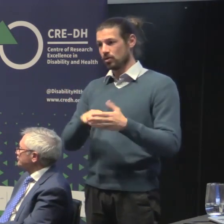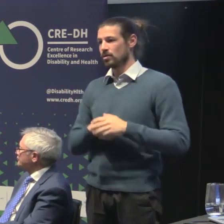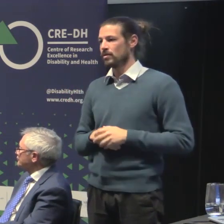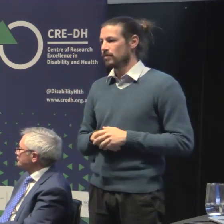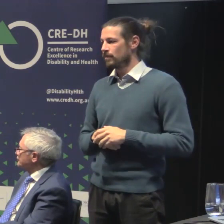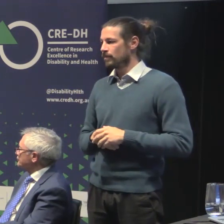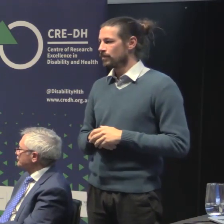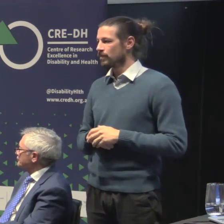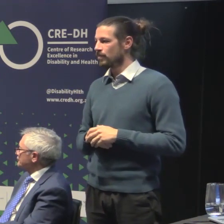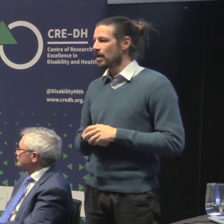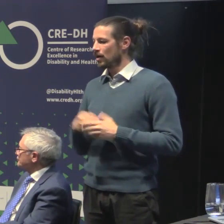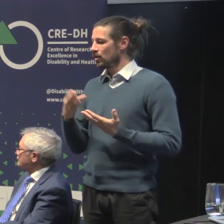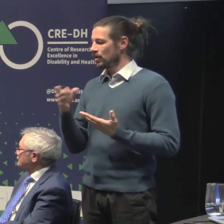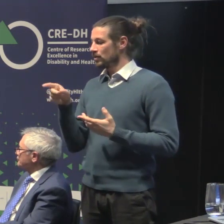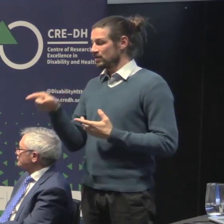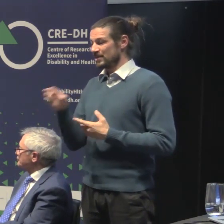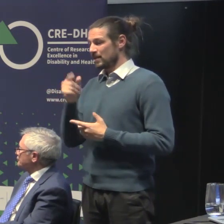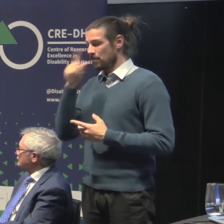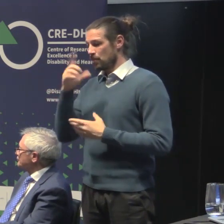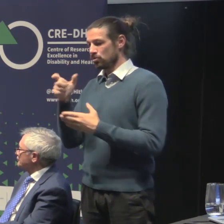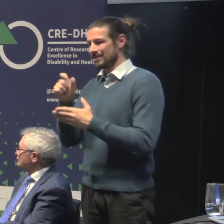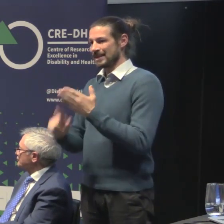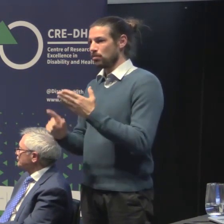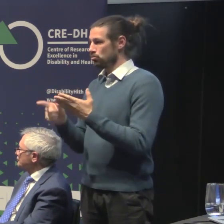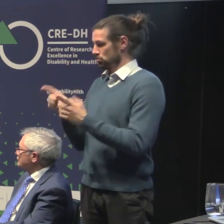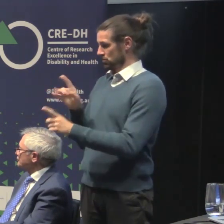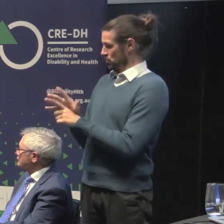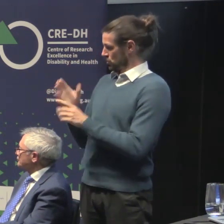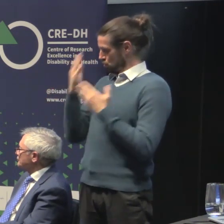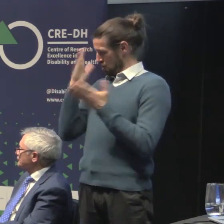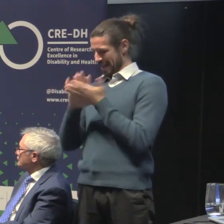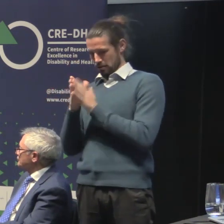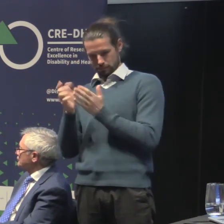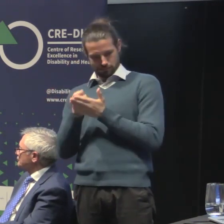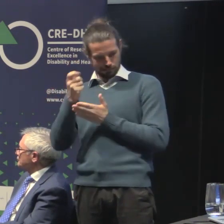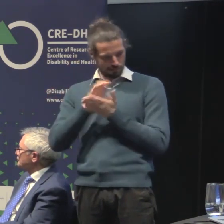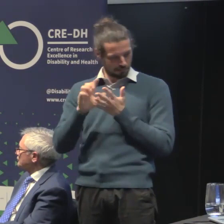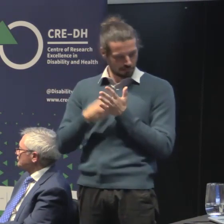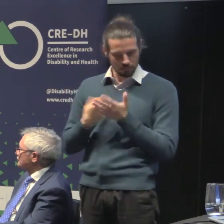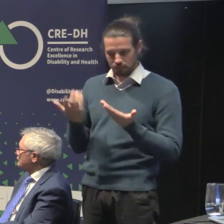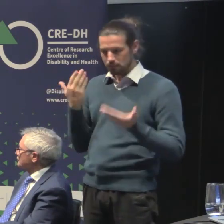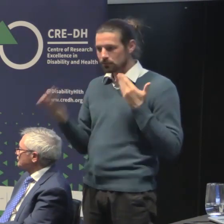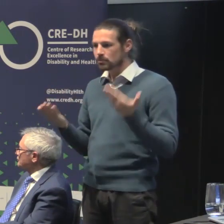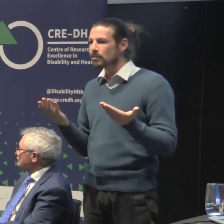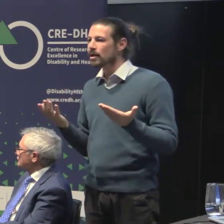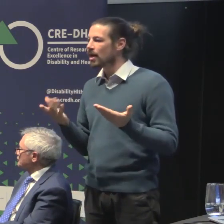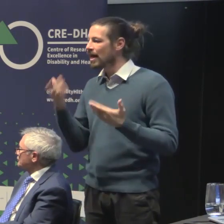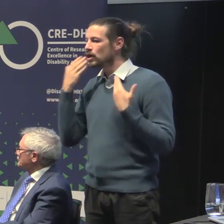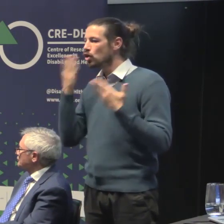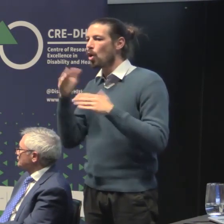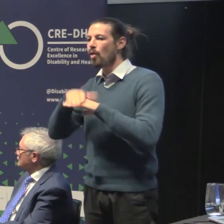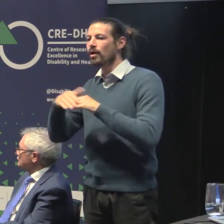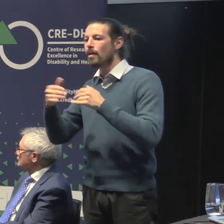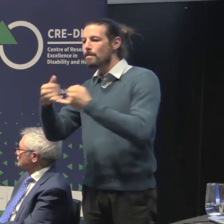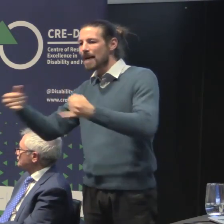movement, they're just disabled, and they don't know how to do it, and they don't know what to do, and what the boundaries are, and